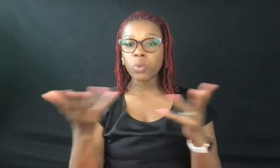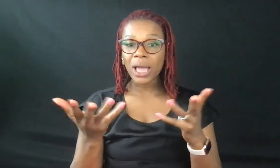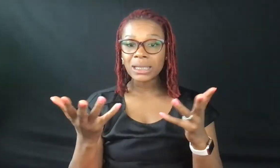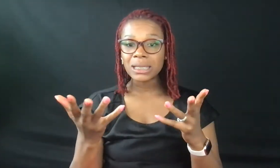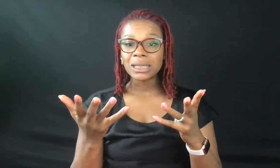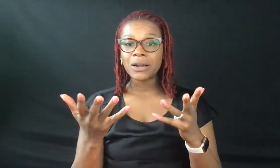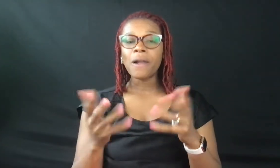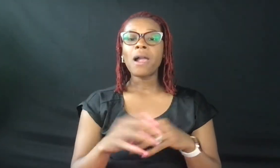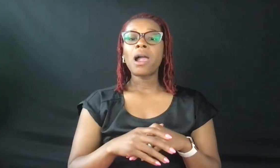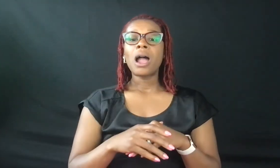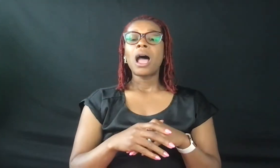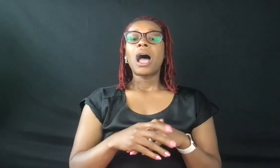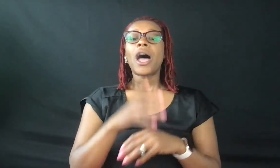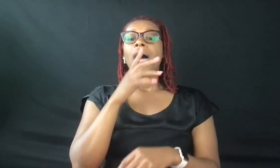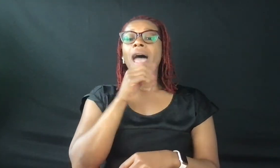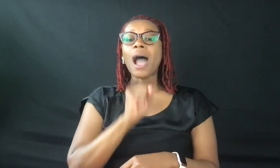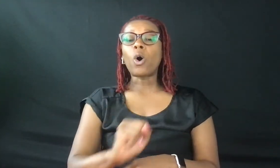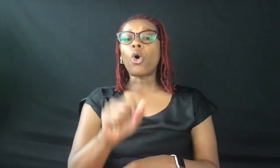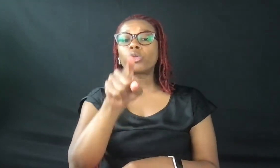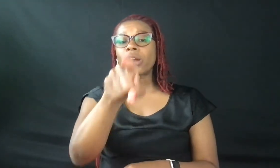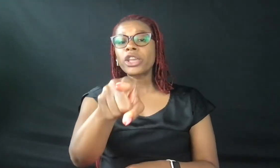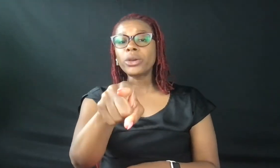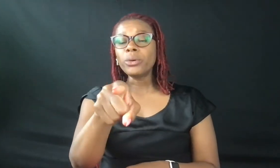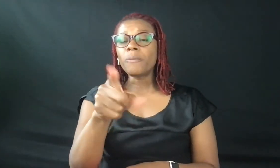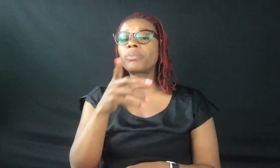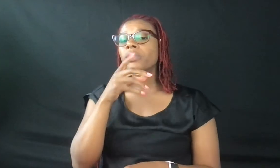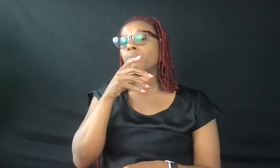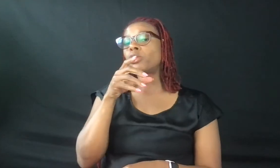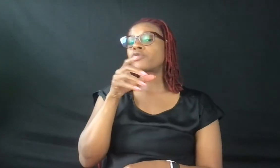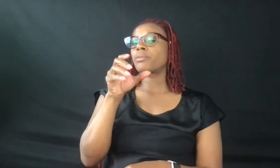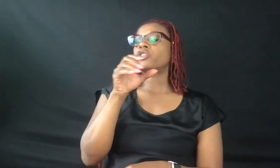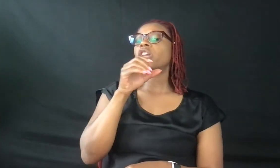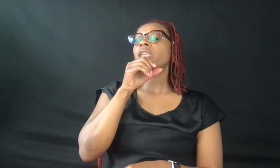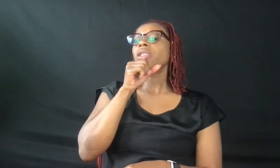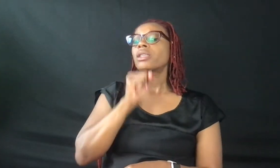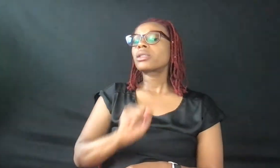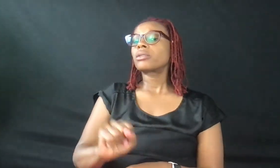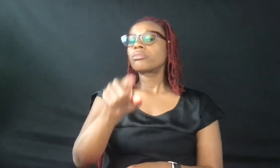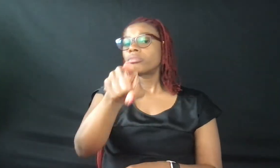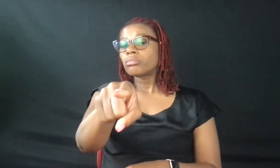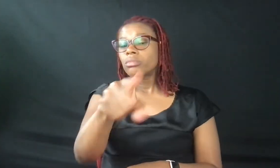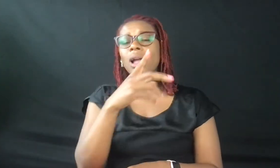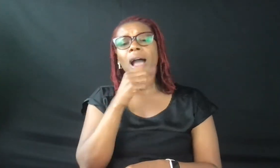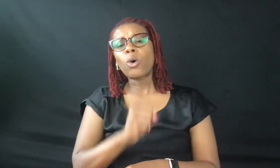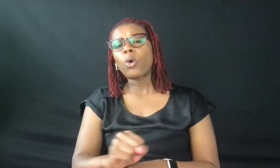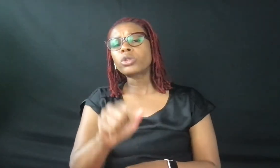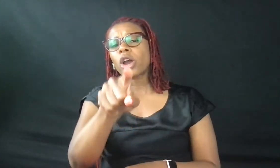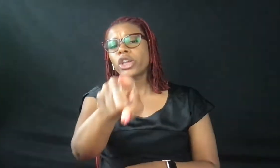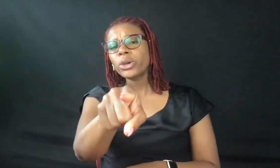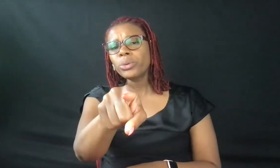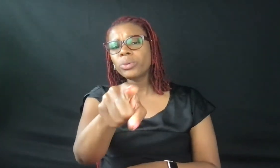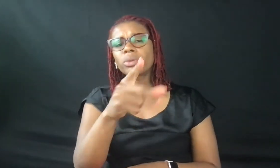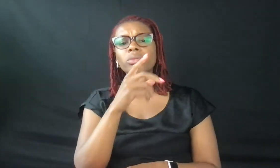what? How old are you? Pulls from your chin. How old are you?